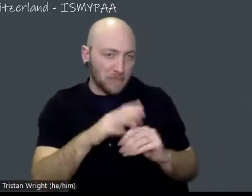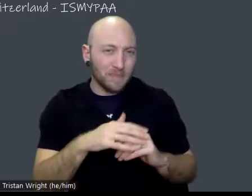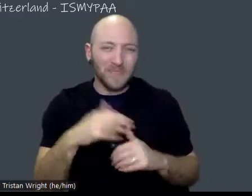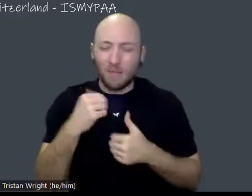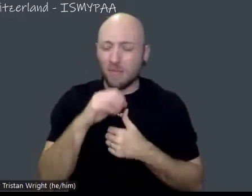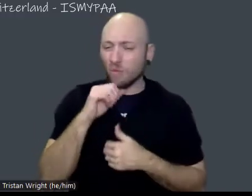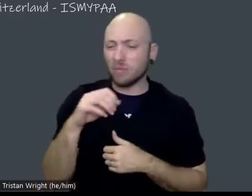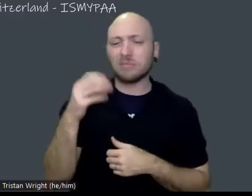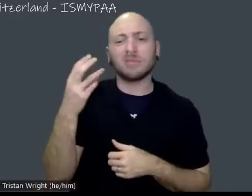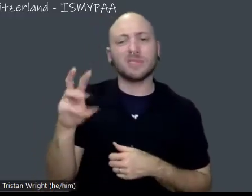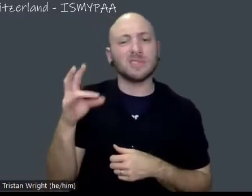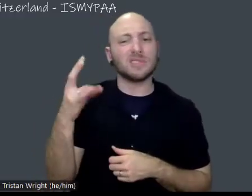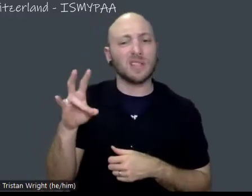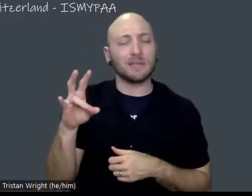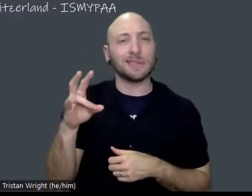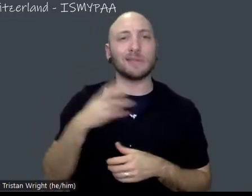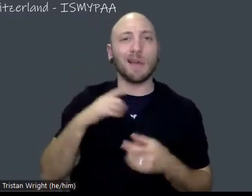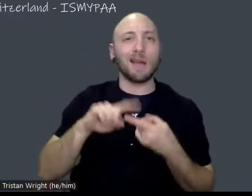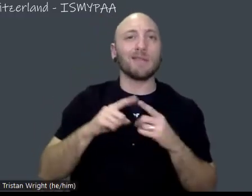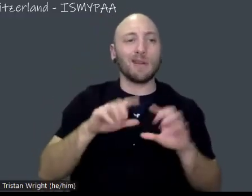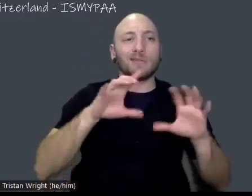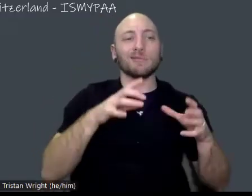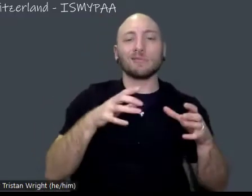16, 17, going out with my friends.